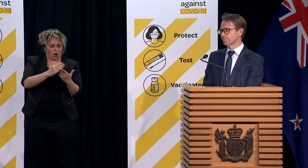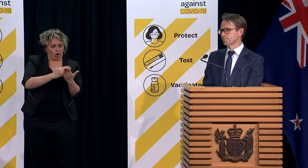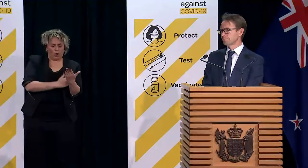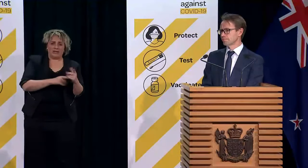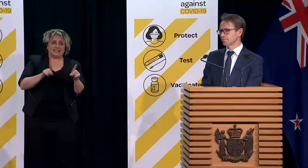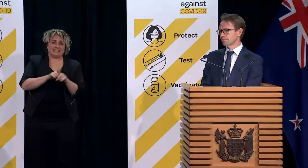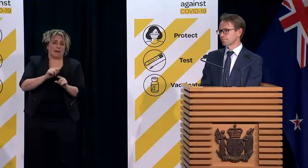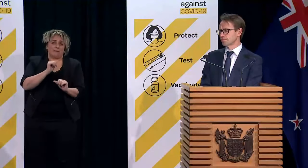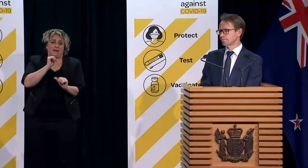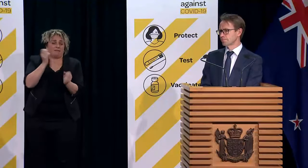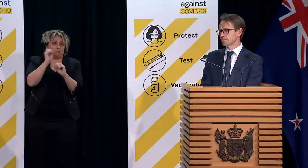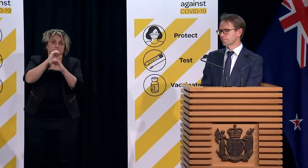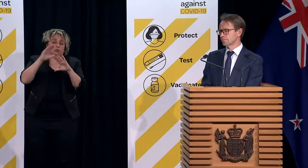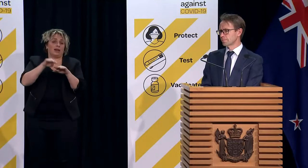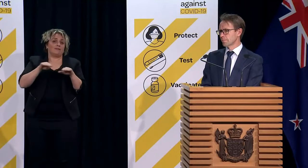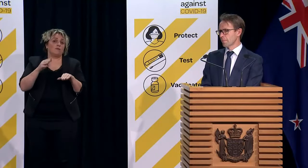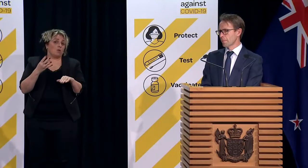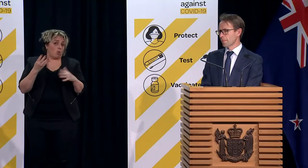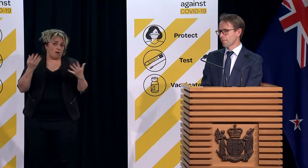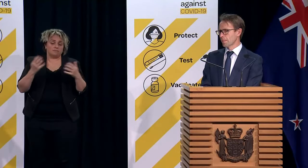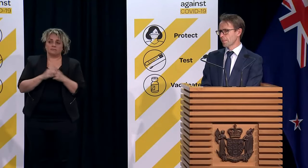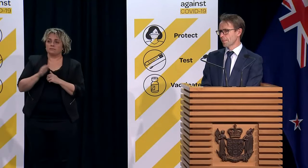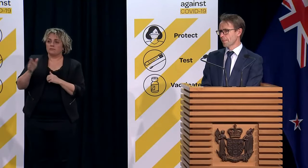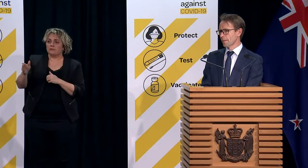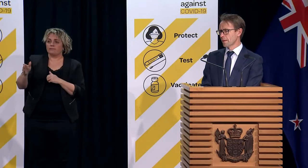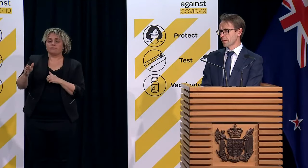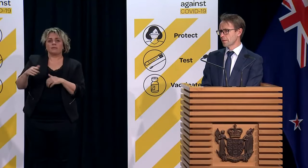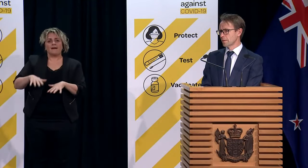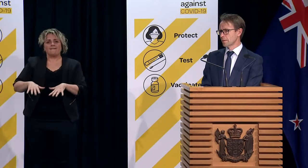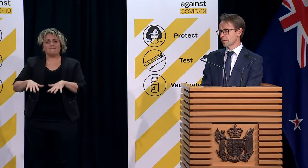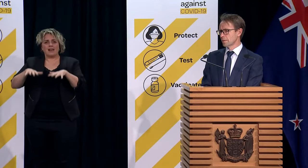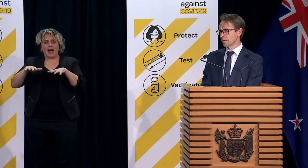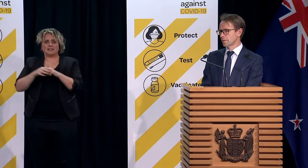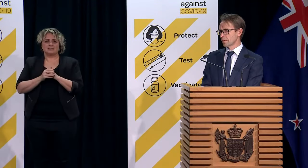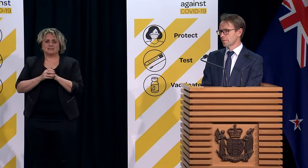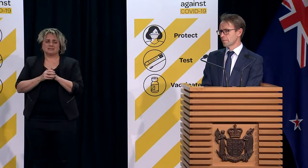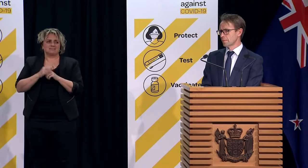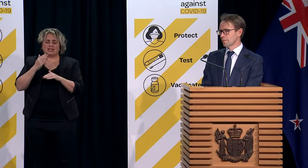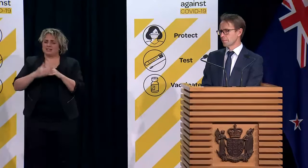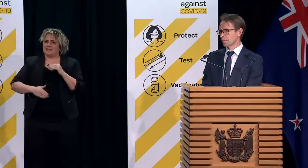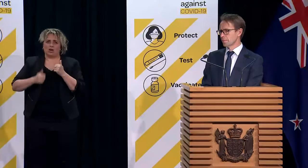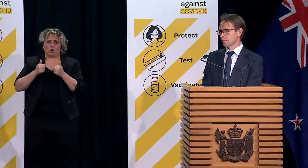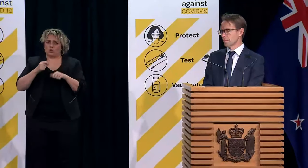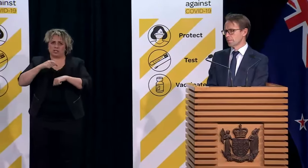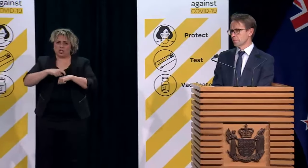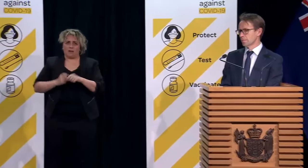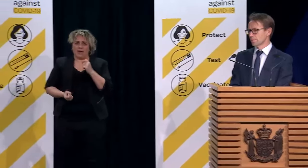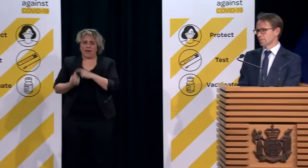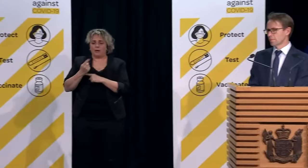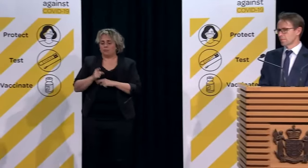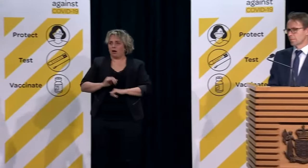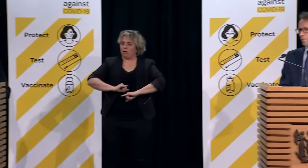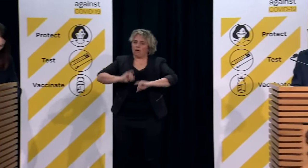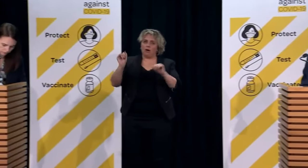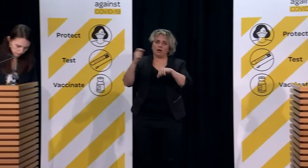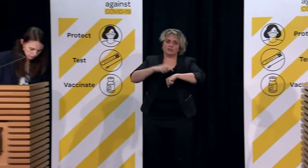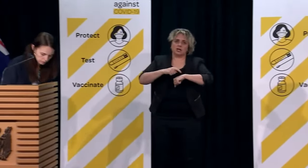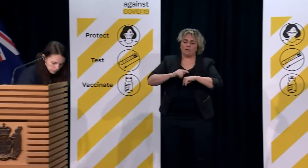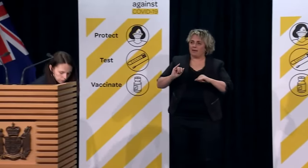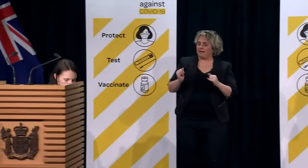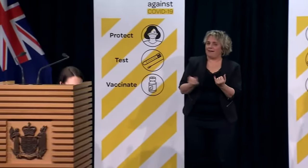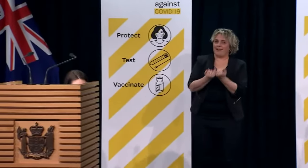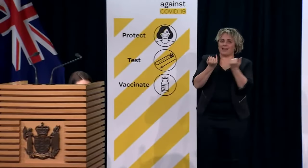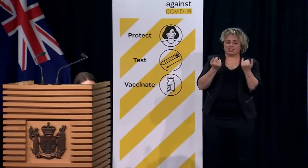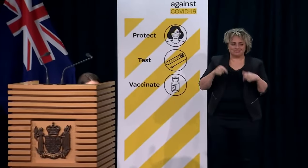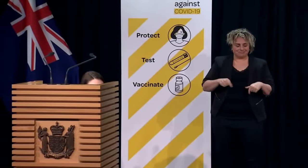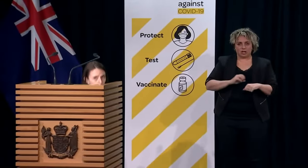Yeah. Just back on the flooding as well. Obviously, there's never a good time for a flood, but this is particularly bad timing. Absolutely. How much of a setback could